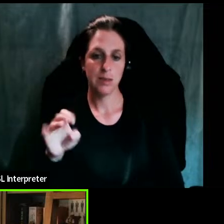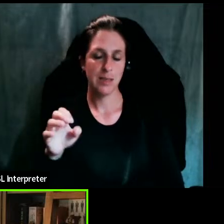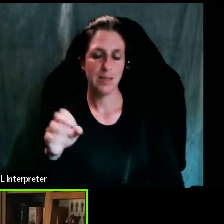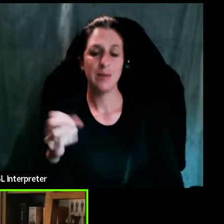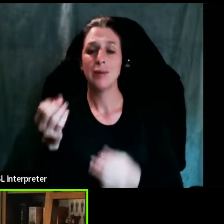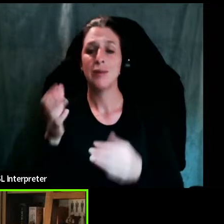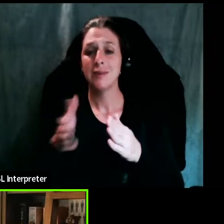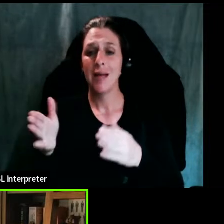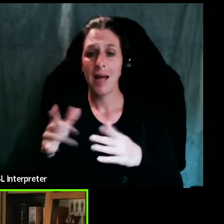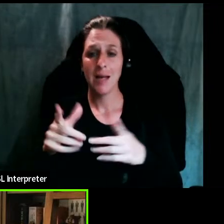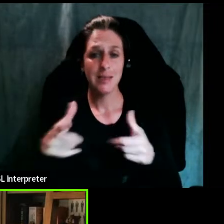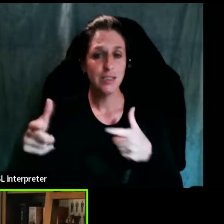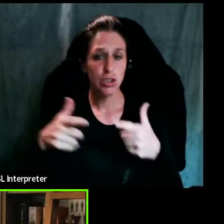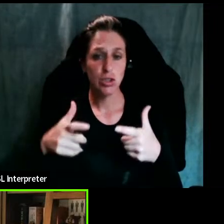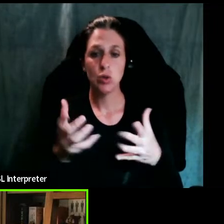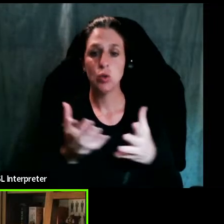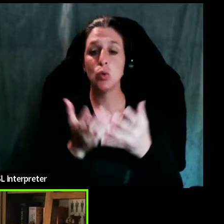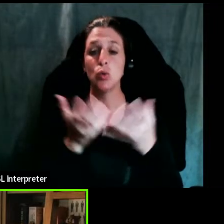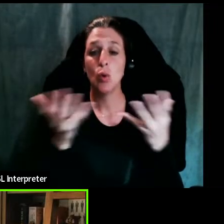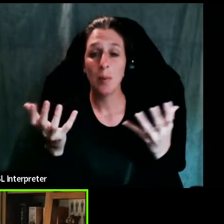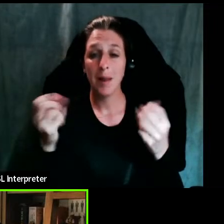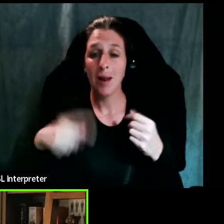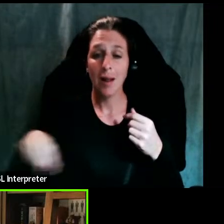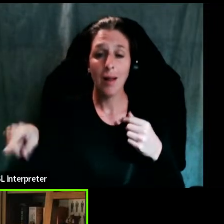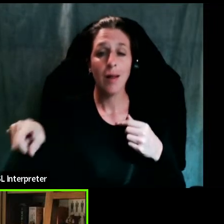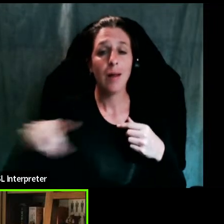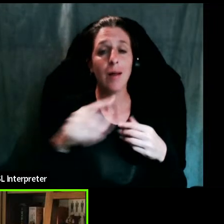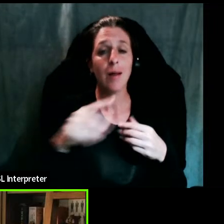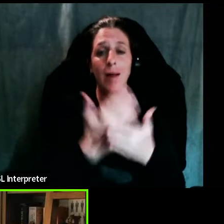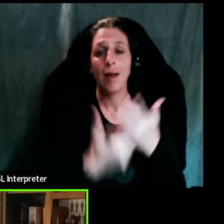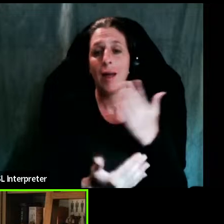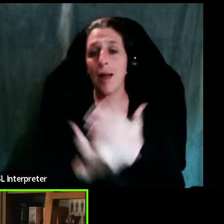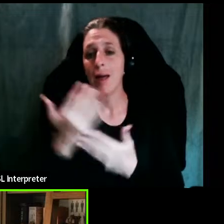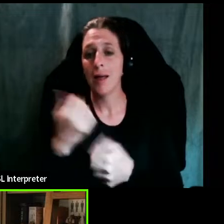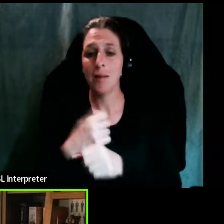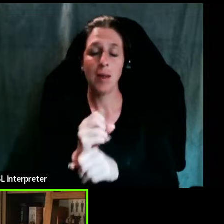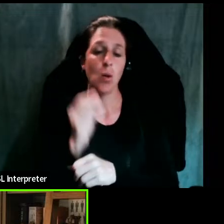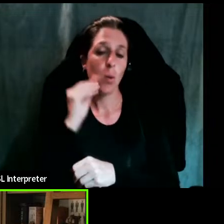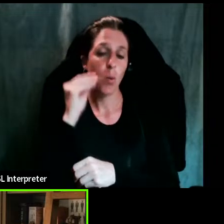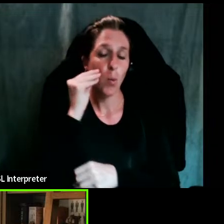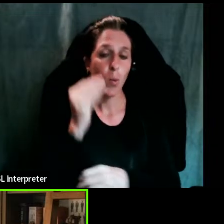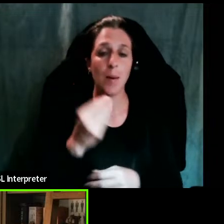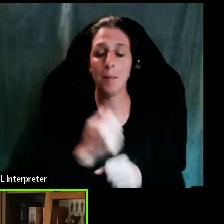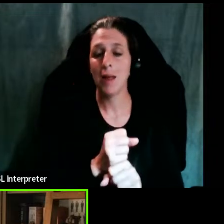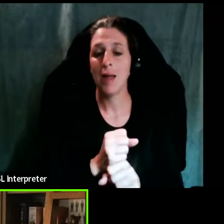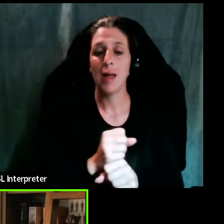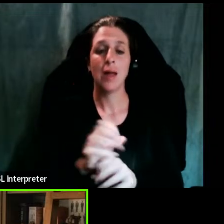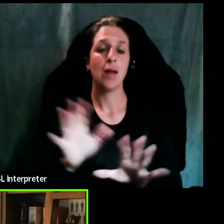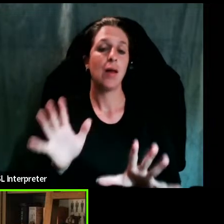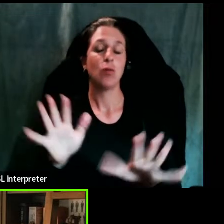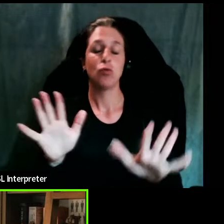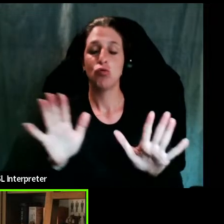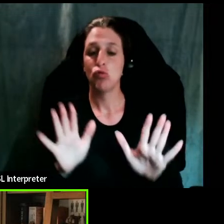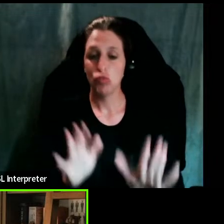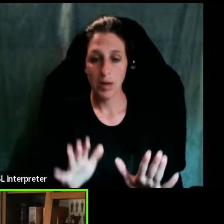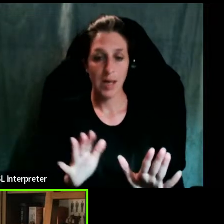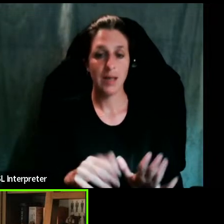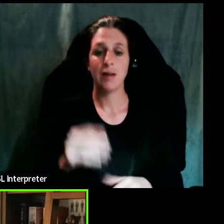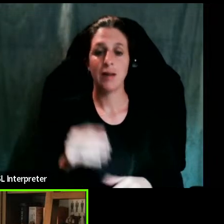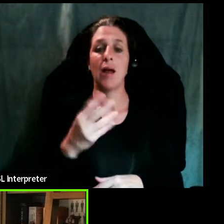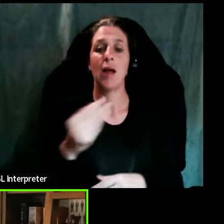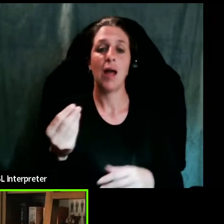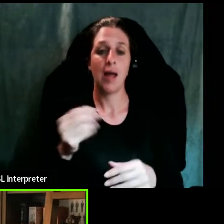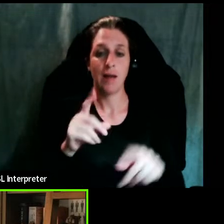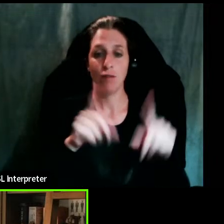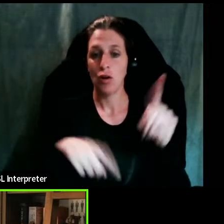many of them were handmade and homemade and handmade. It was great, as well as a variety of